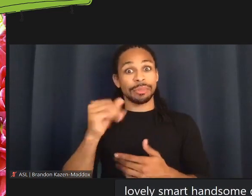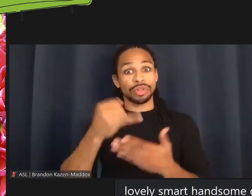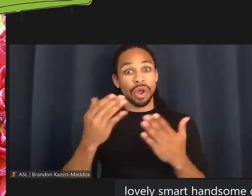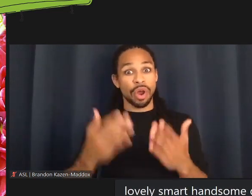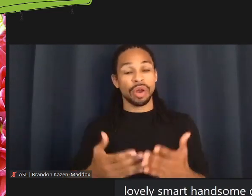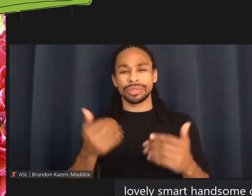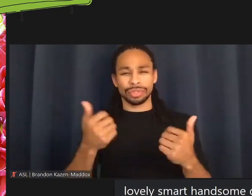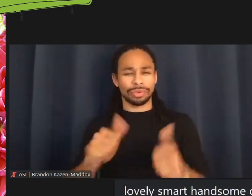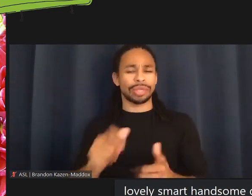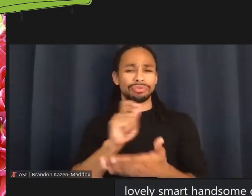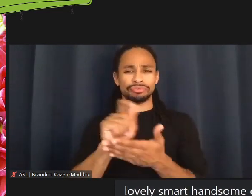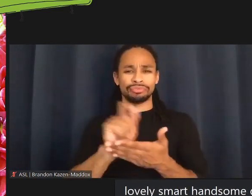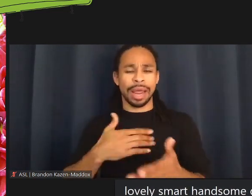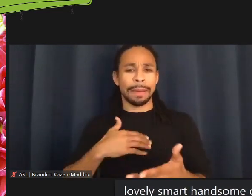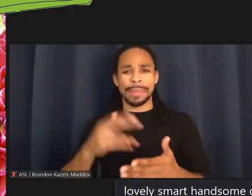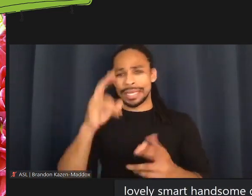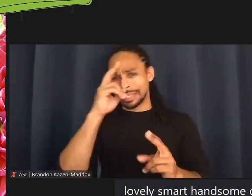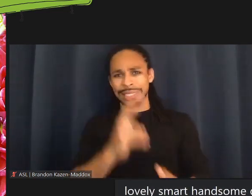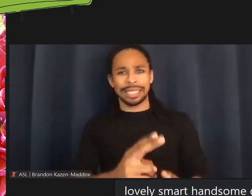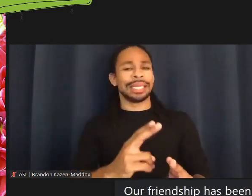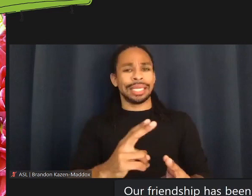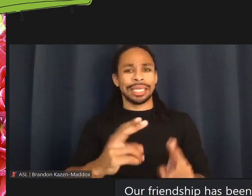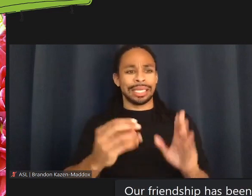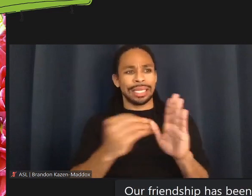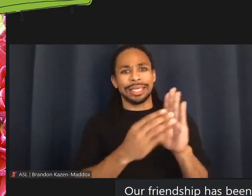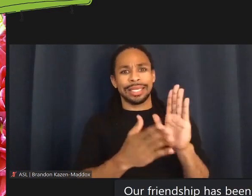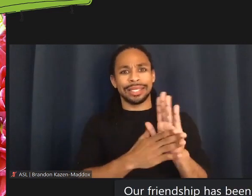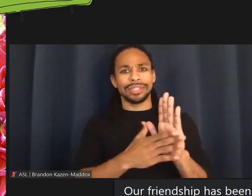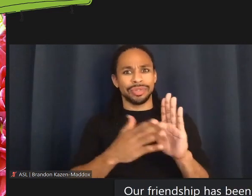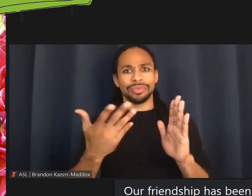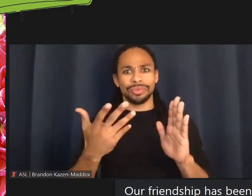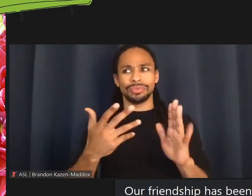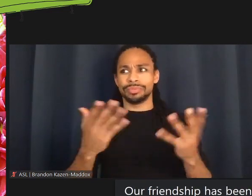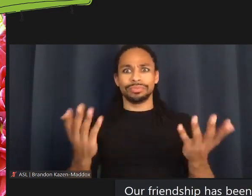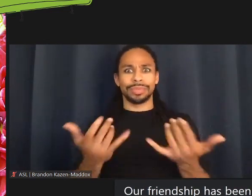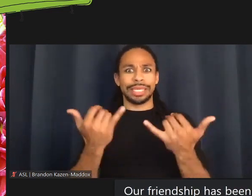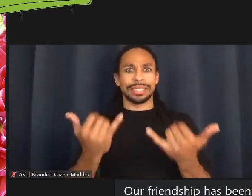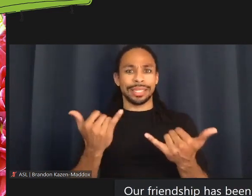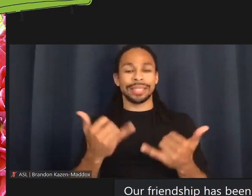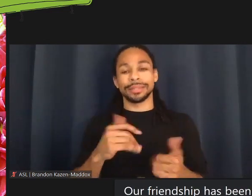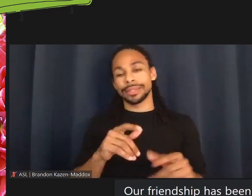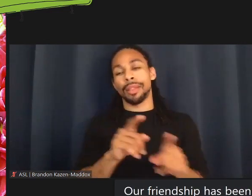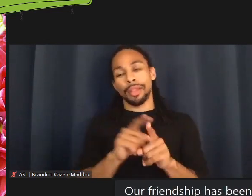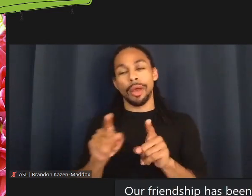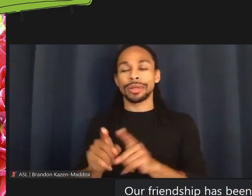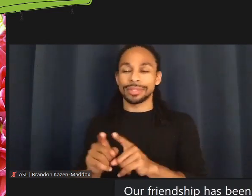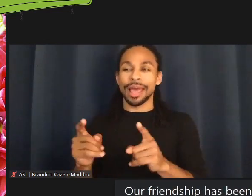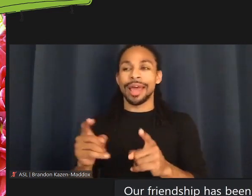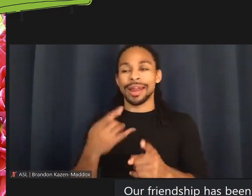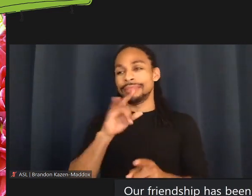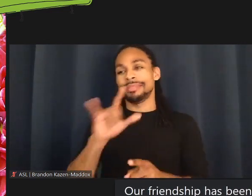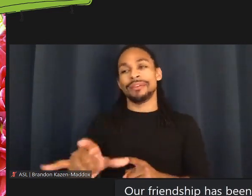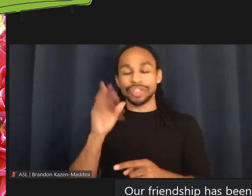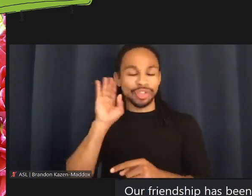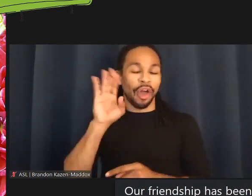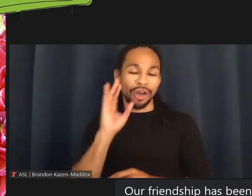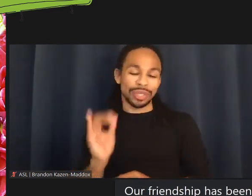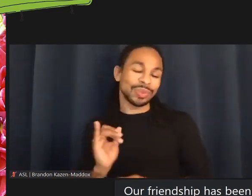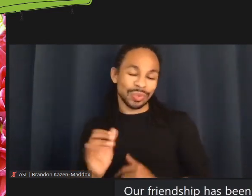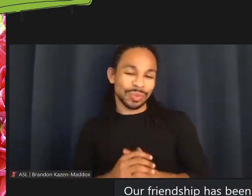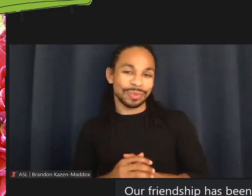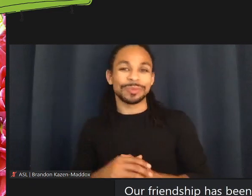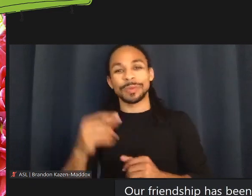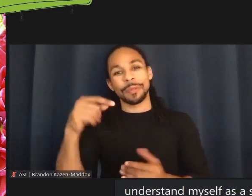dignity into existence alongside a healthy helping of cute dogs. This piece is